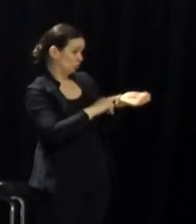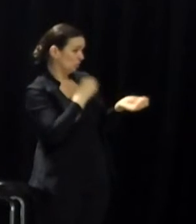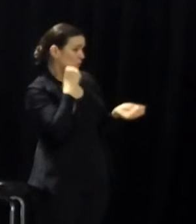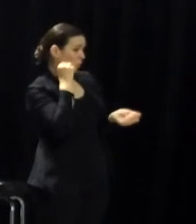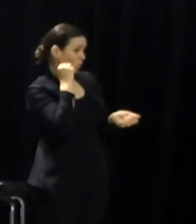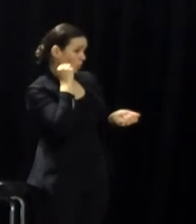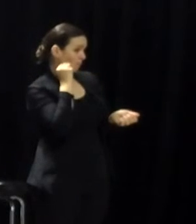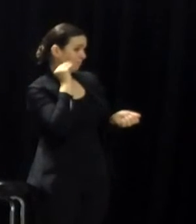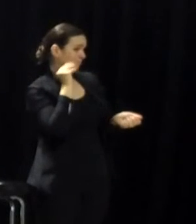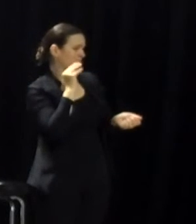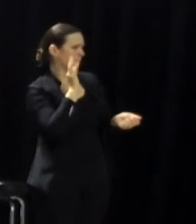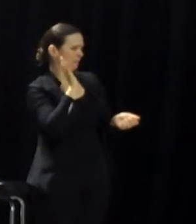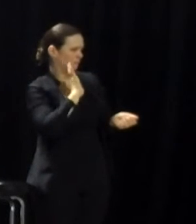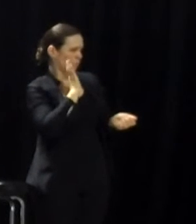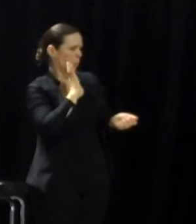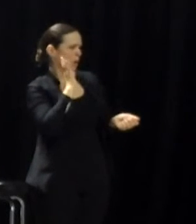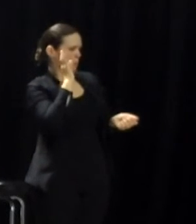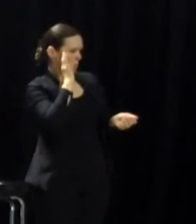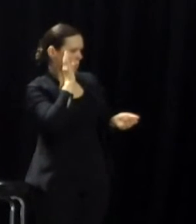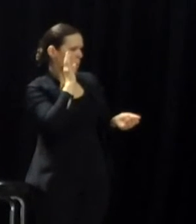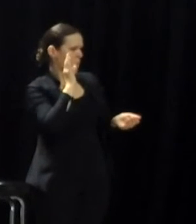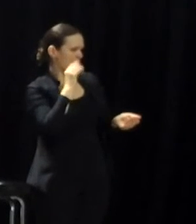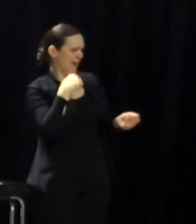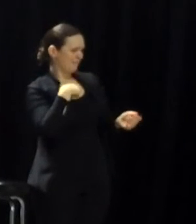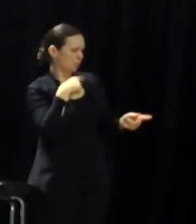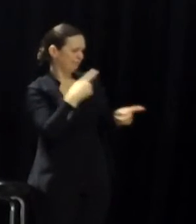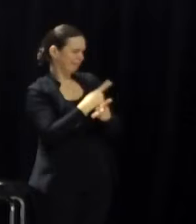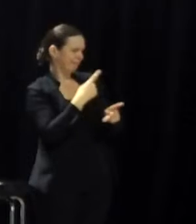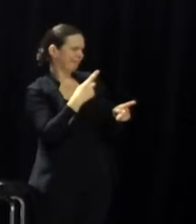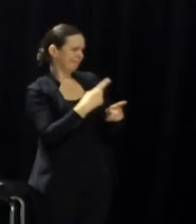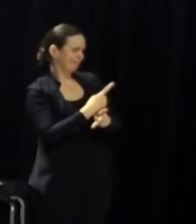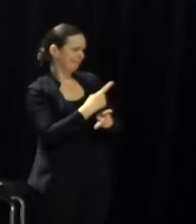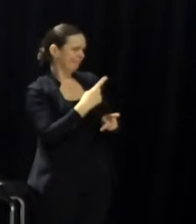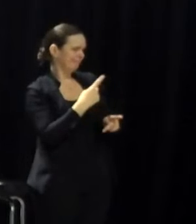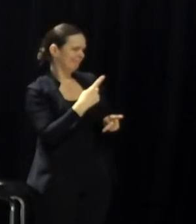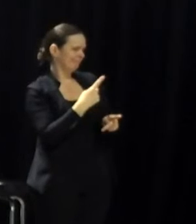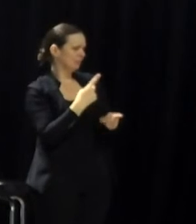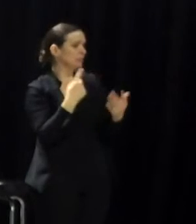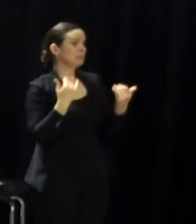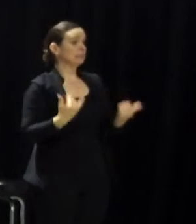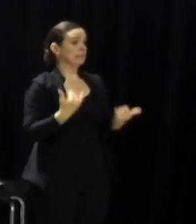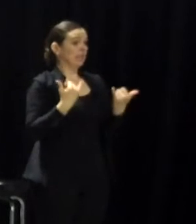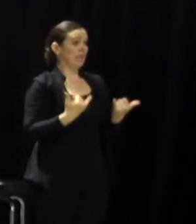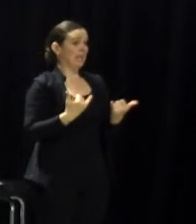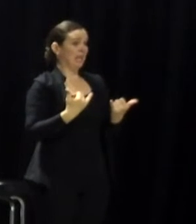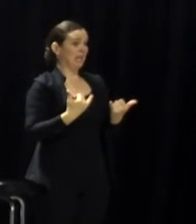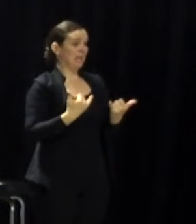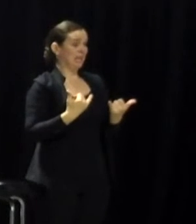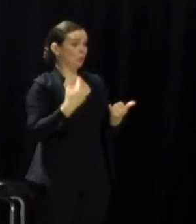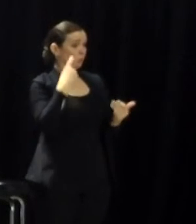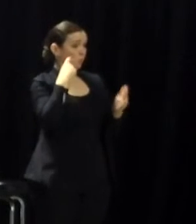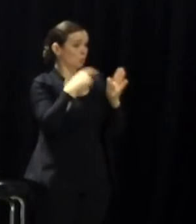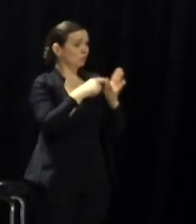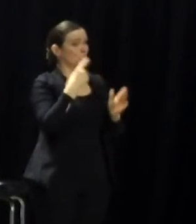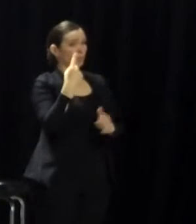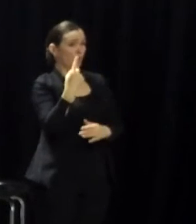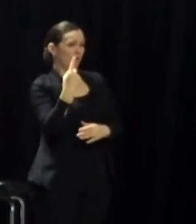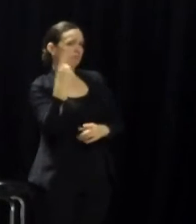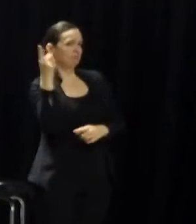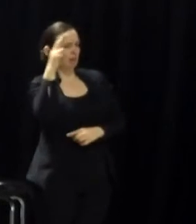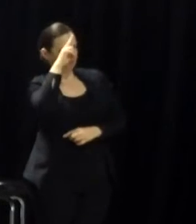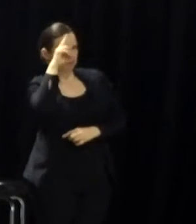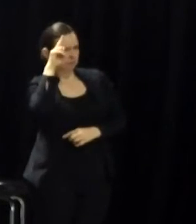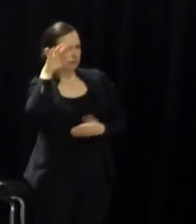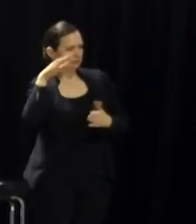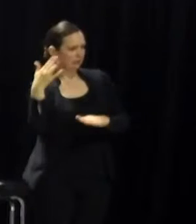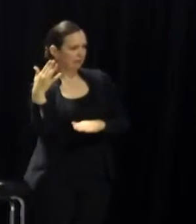through every report, we might be able to figure it out. But even today, one of the individuals who died in a hospital, they